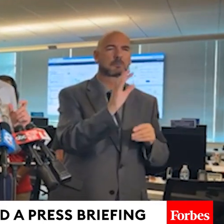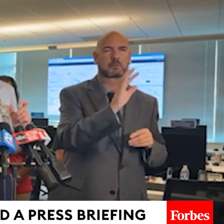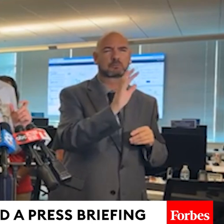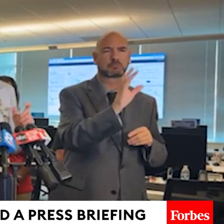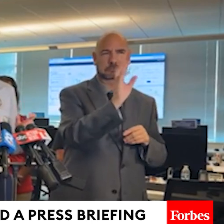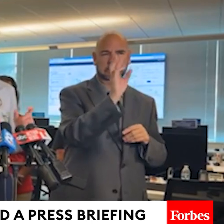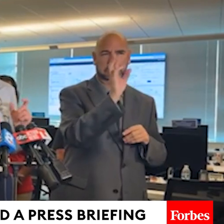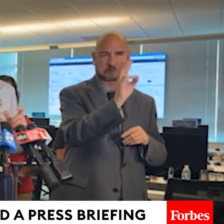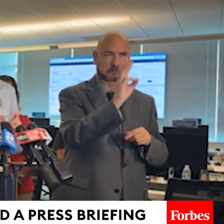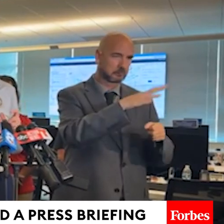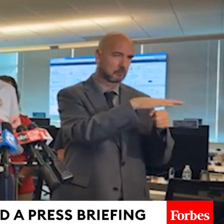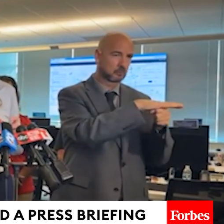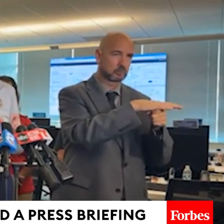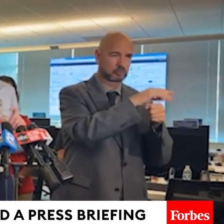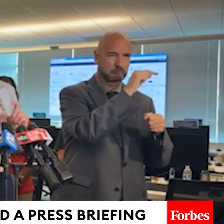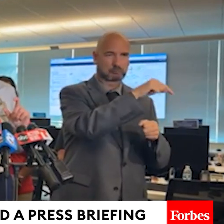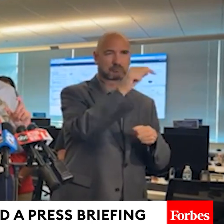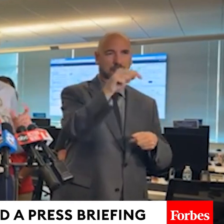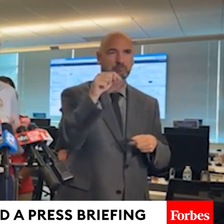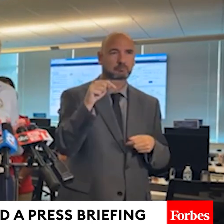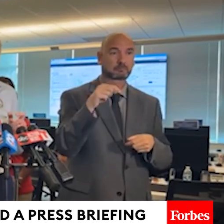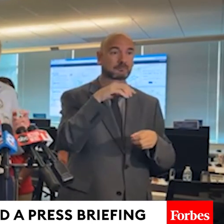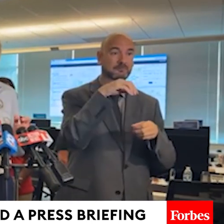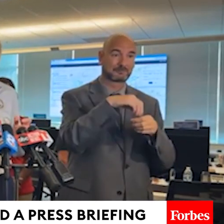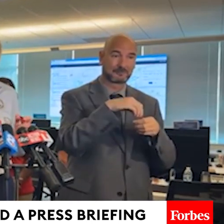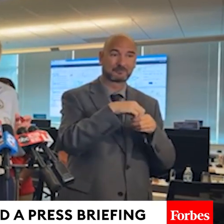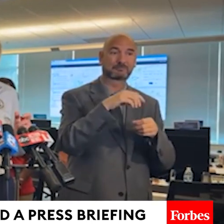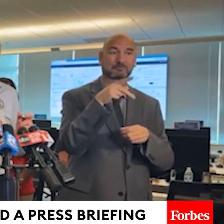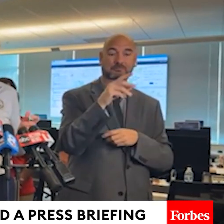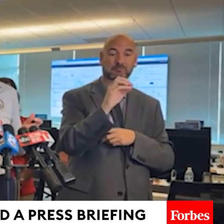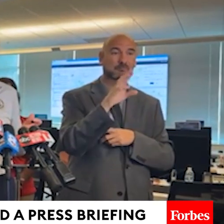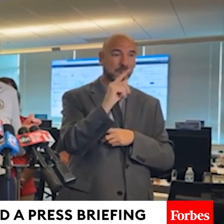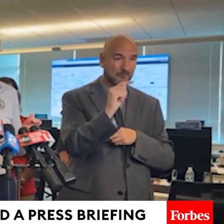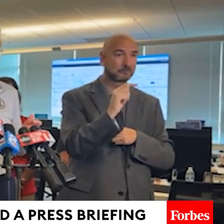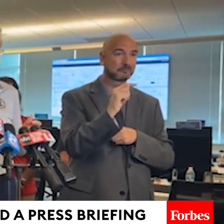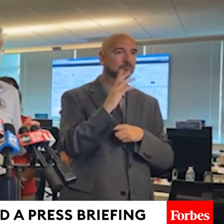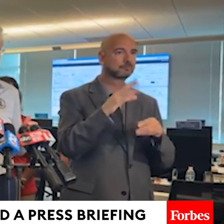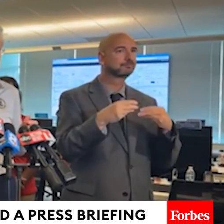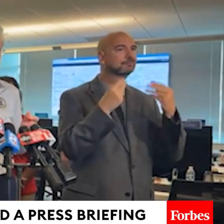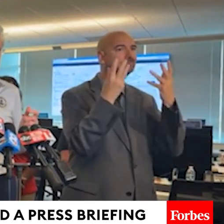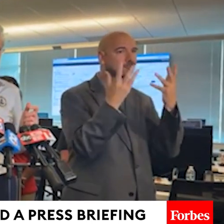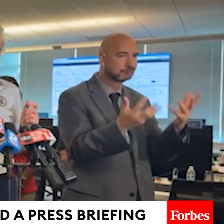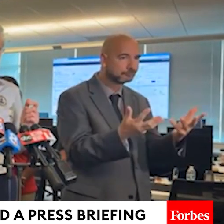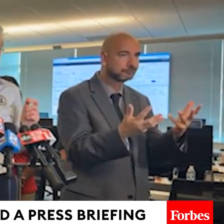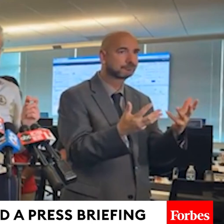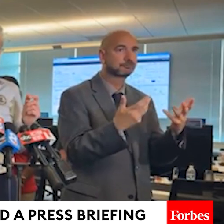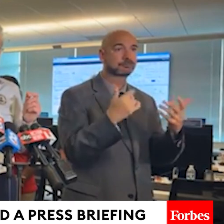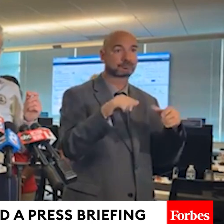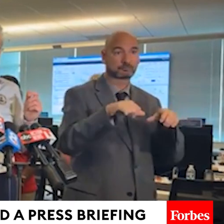locations, sites at the port that provide fuel to 17 counties.